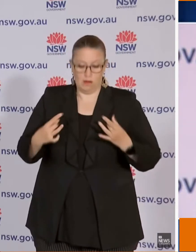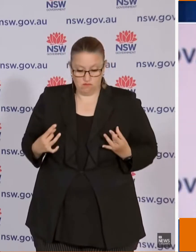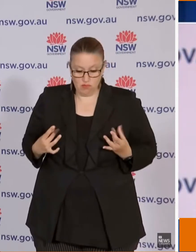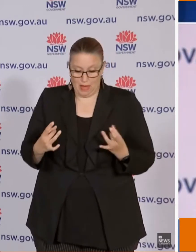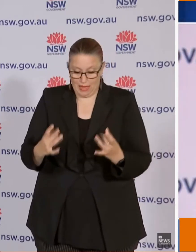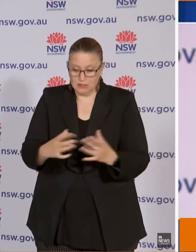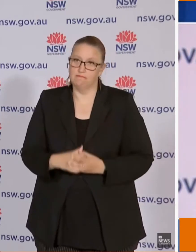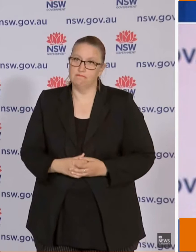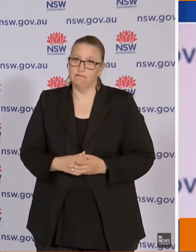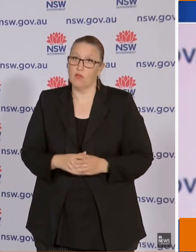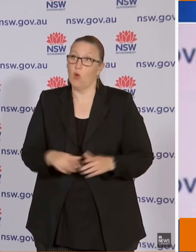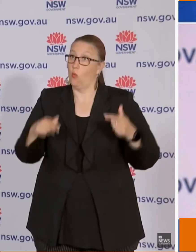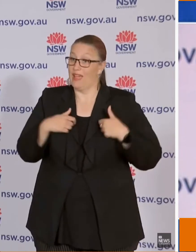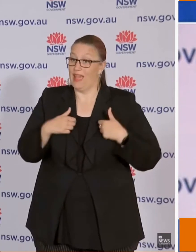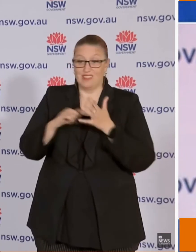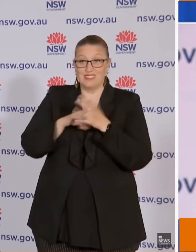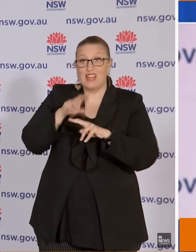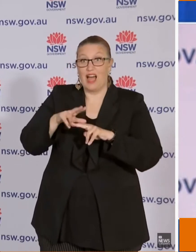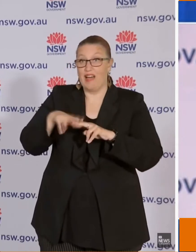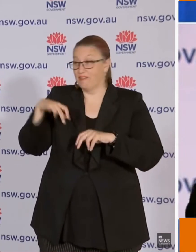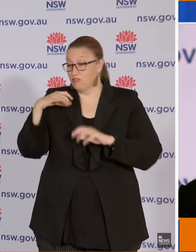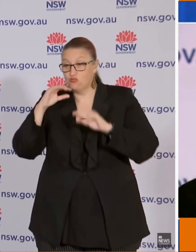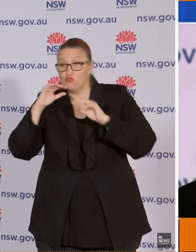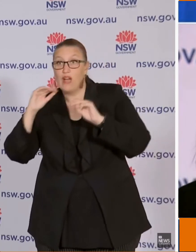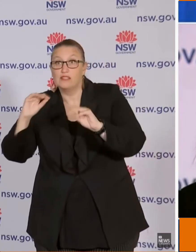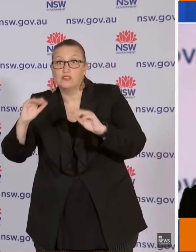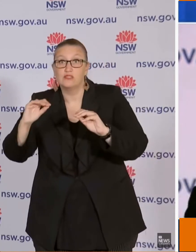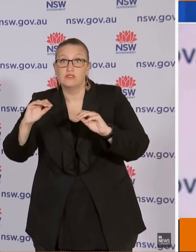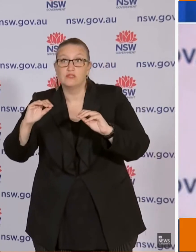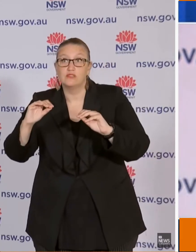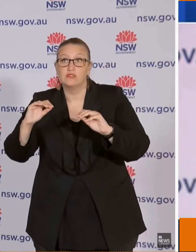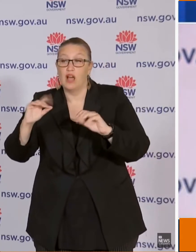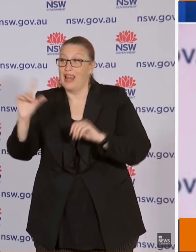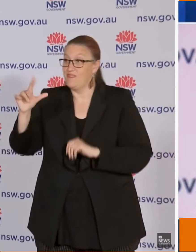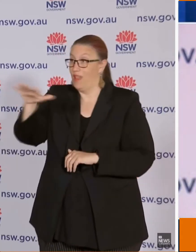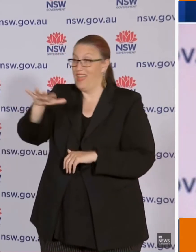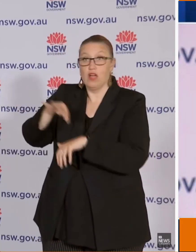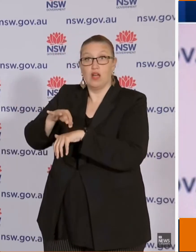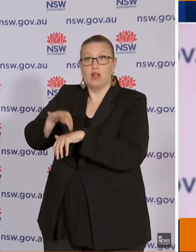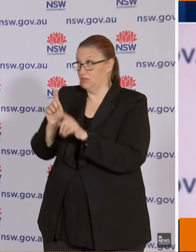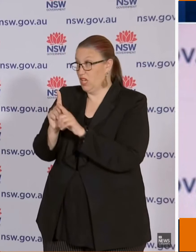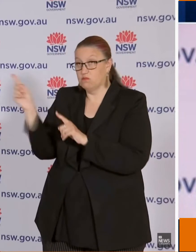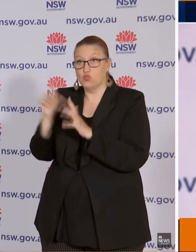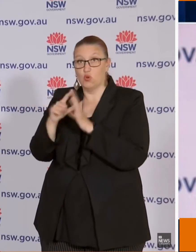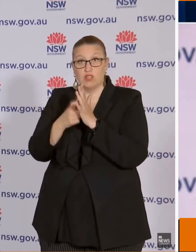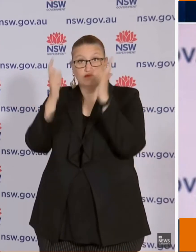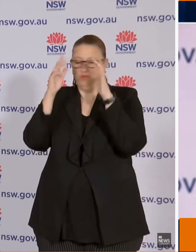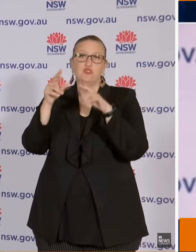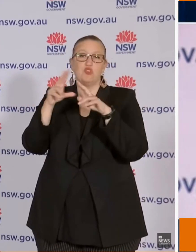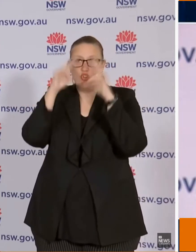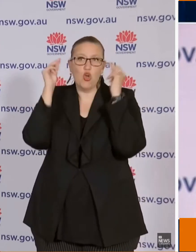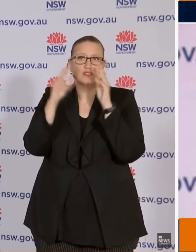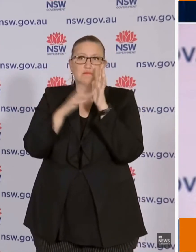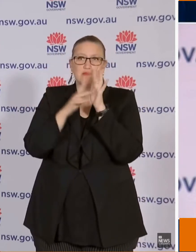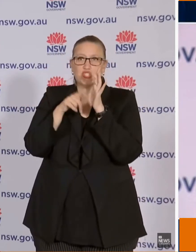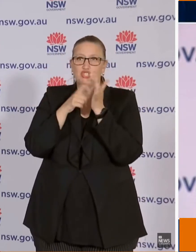hotspots are the ones under most pressure, which Nurse Michelle comes from in Liverpool. So we know the challenges that we face, but we know the